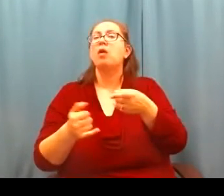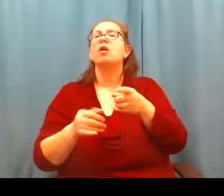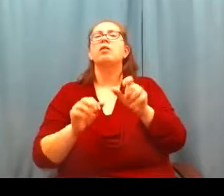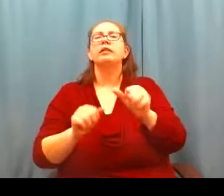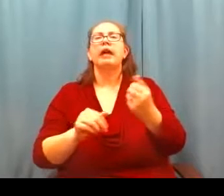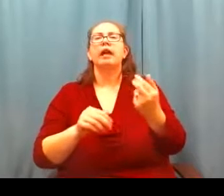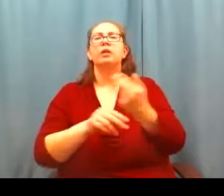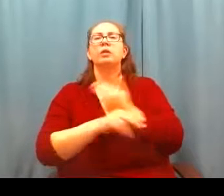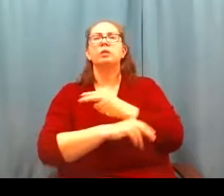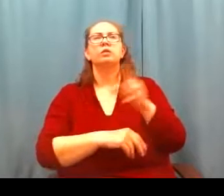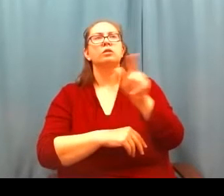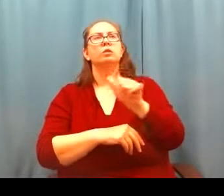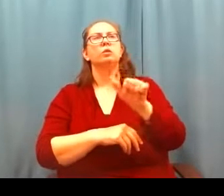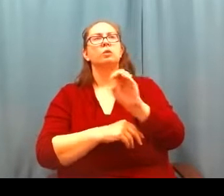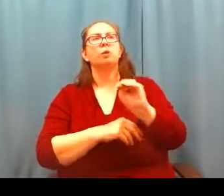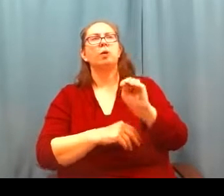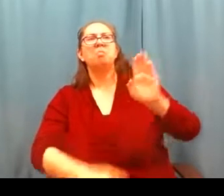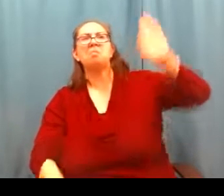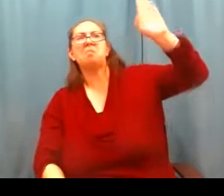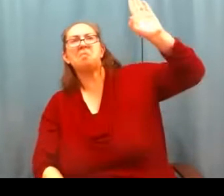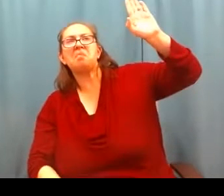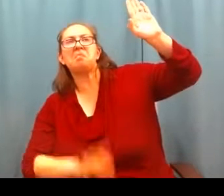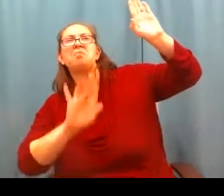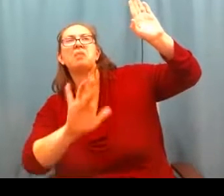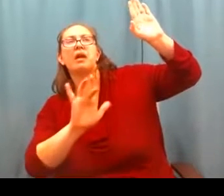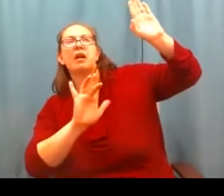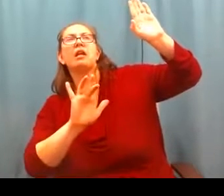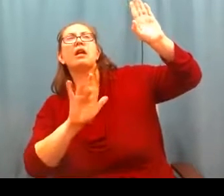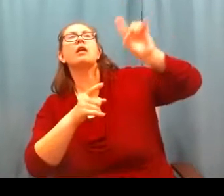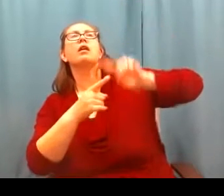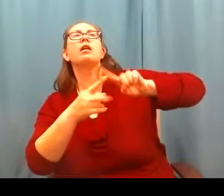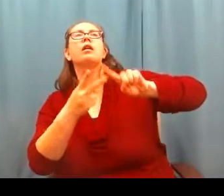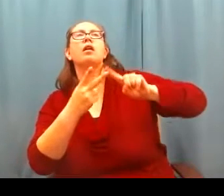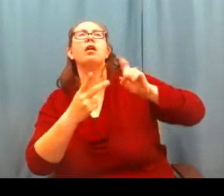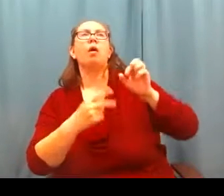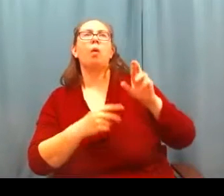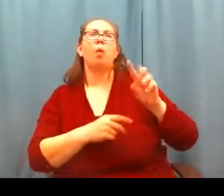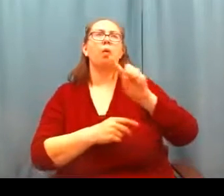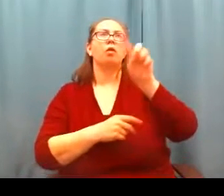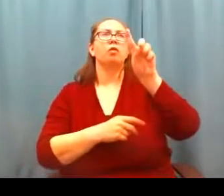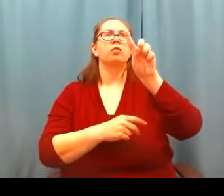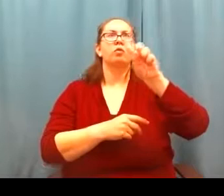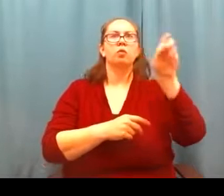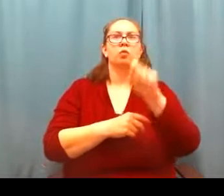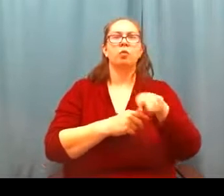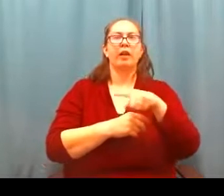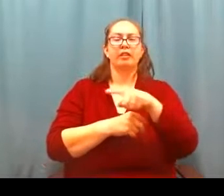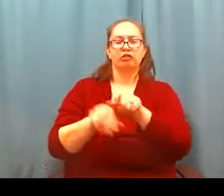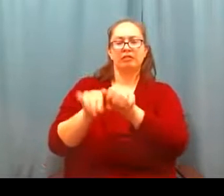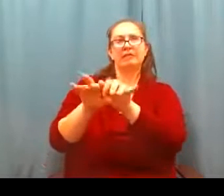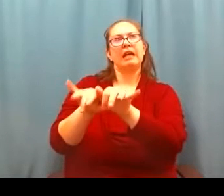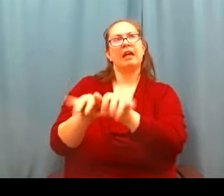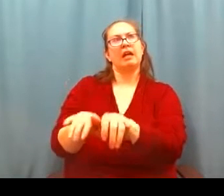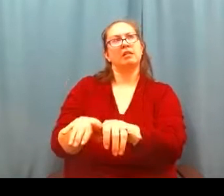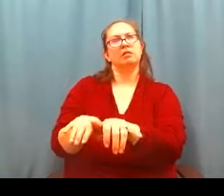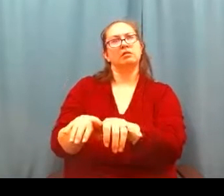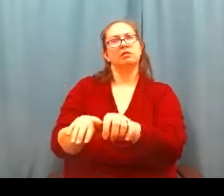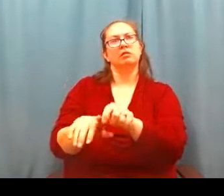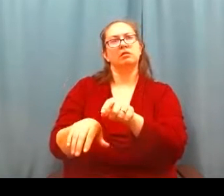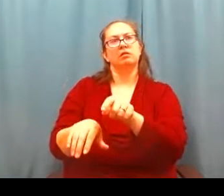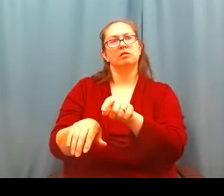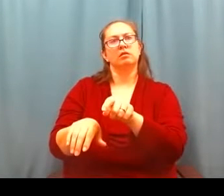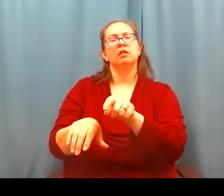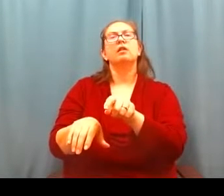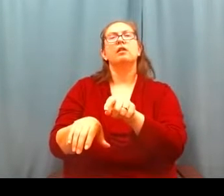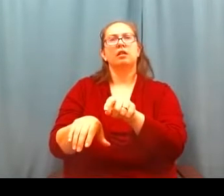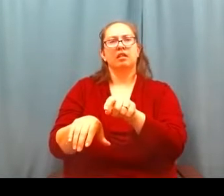raise your hand function, and we can do a question live on air, or you can use the Q&A function and we'll read those questions